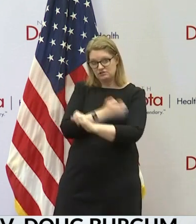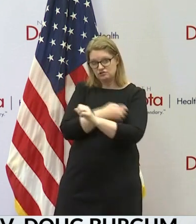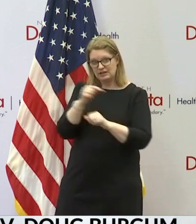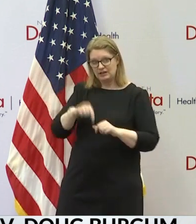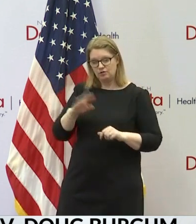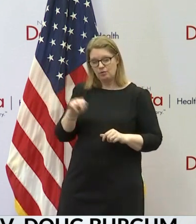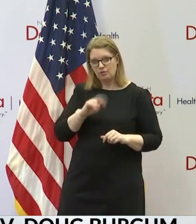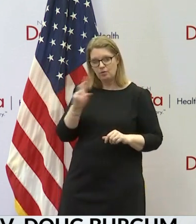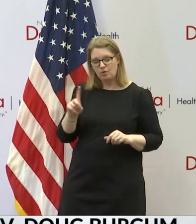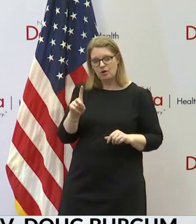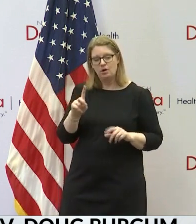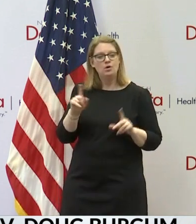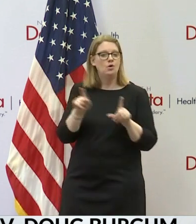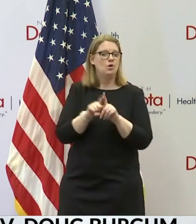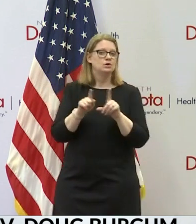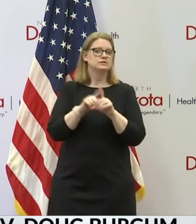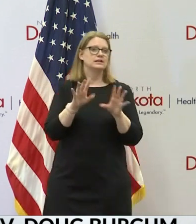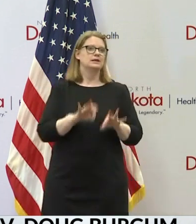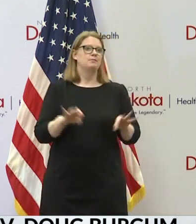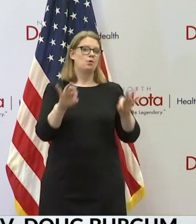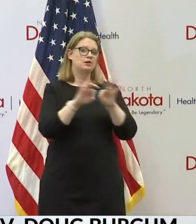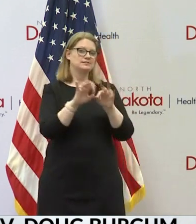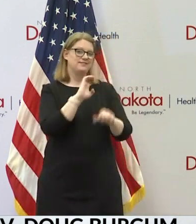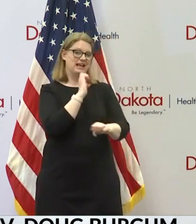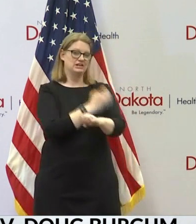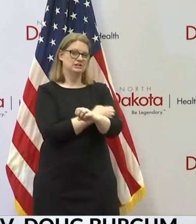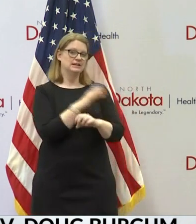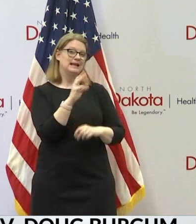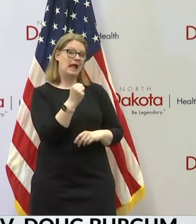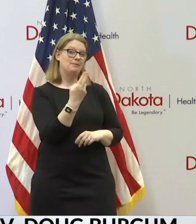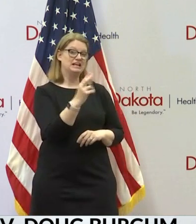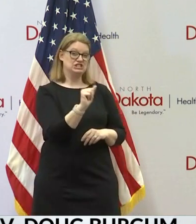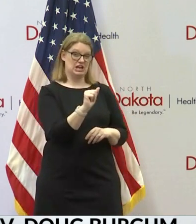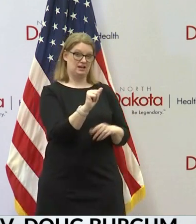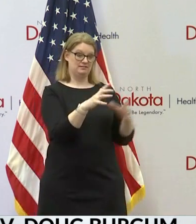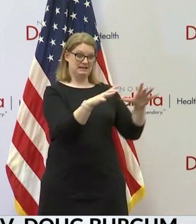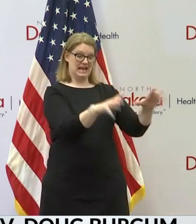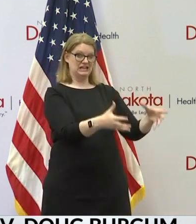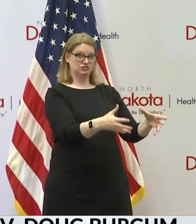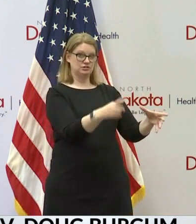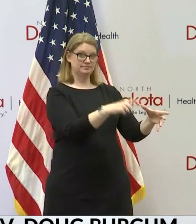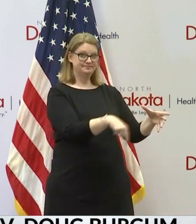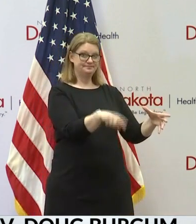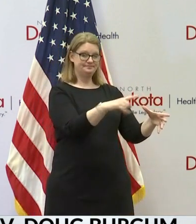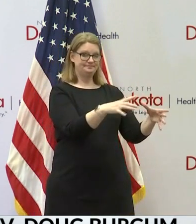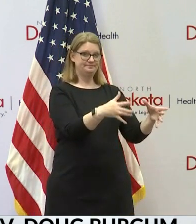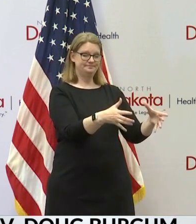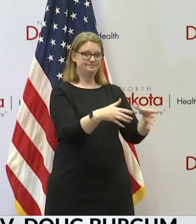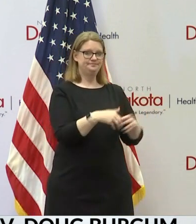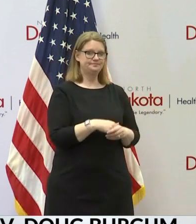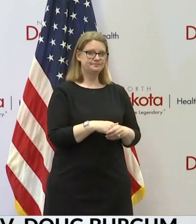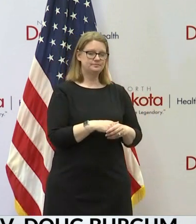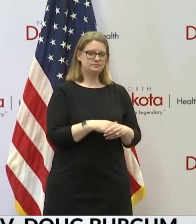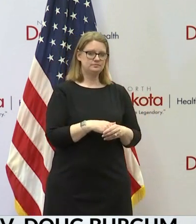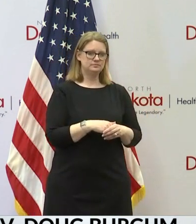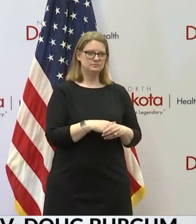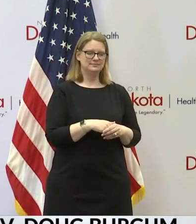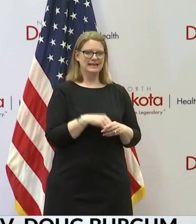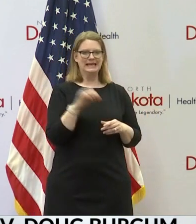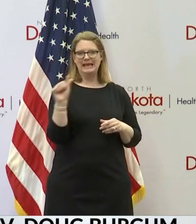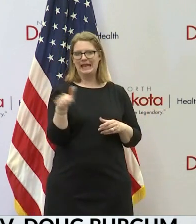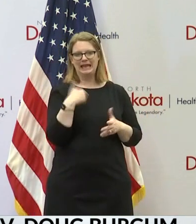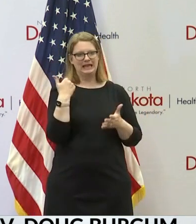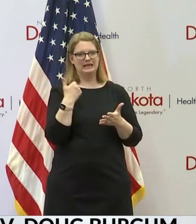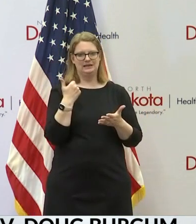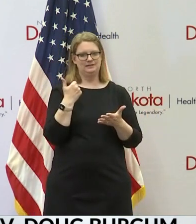North Dakota, also the importance of energy to the MHA nation, and that any relief that we